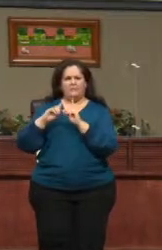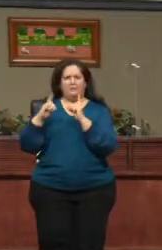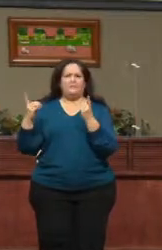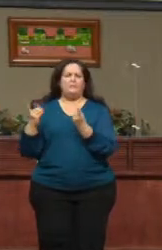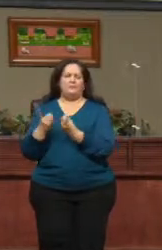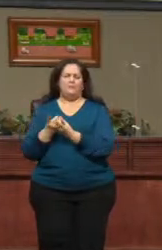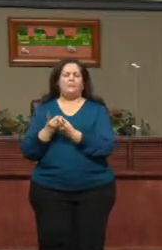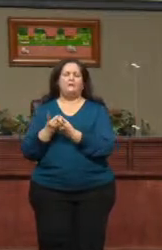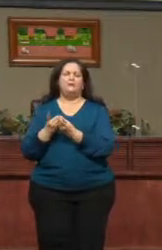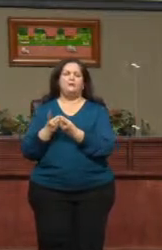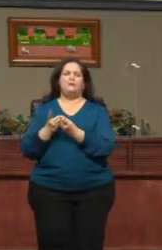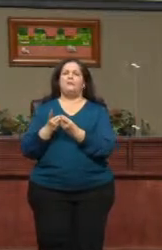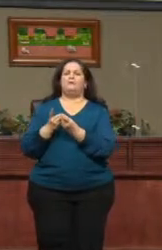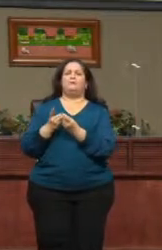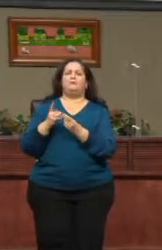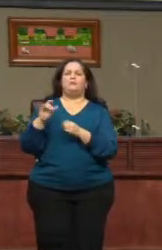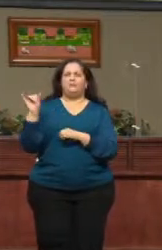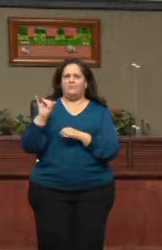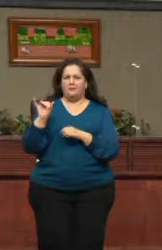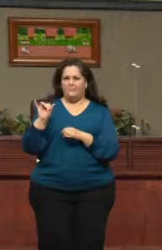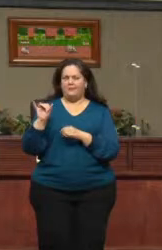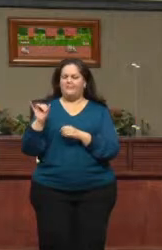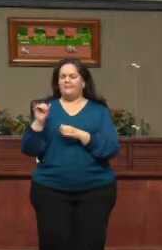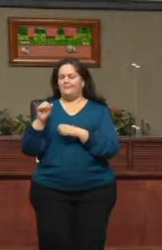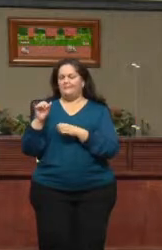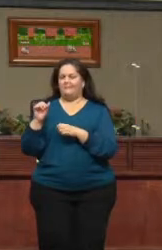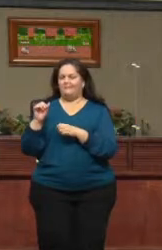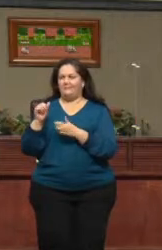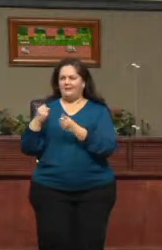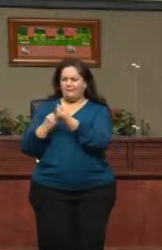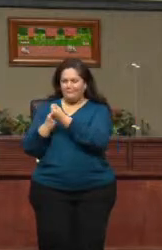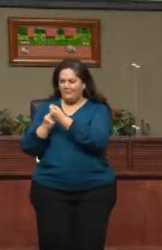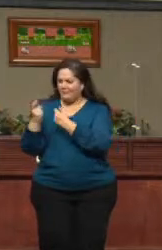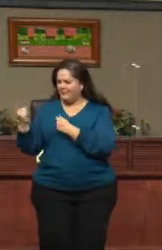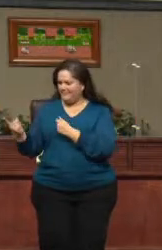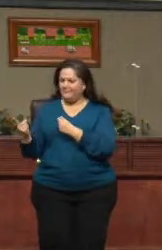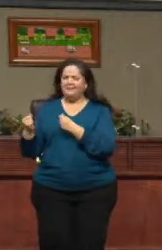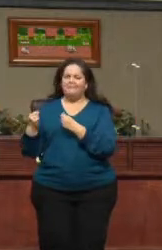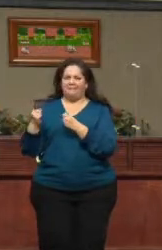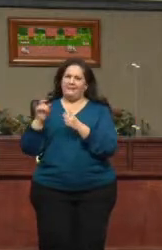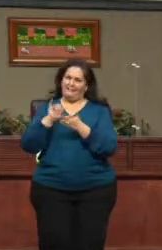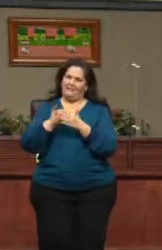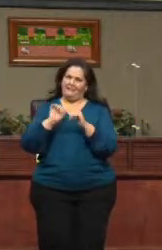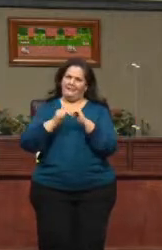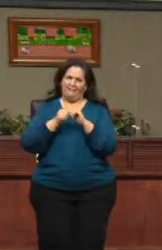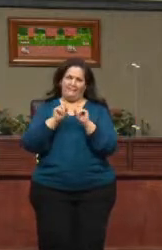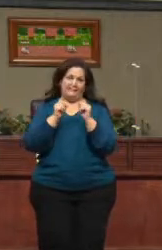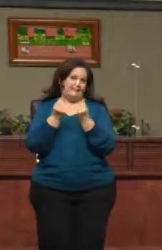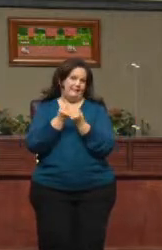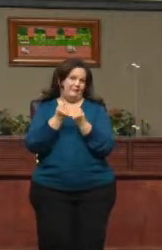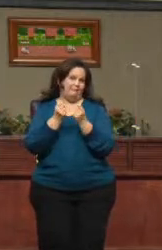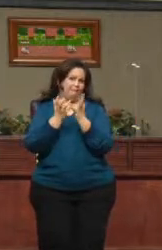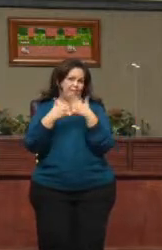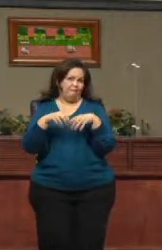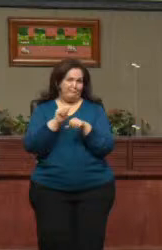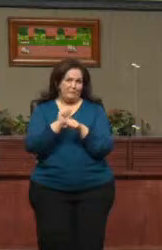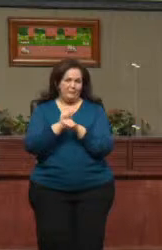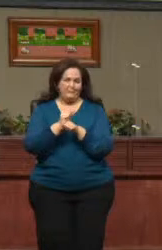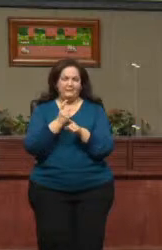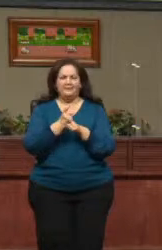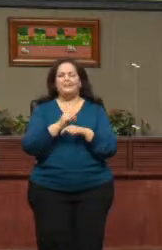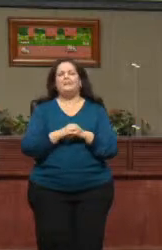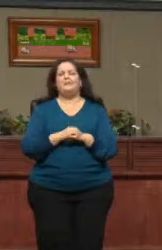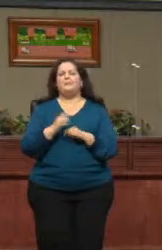that have made him look good over this period of time. That's the way it works sometimes. But we do appreciate